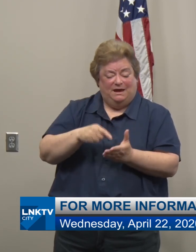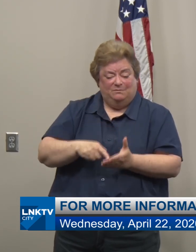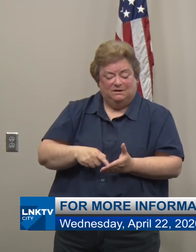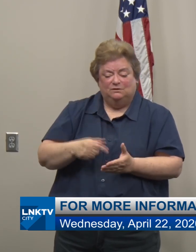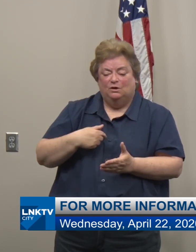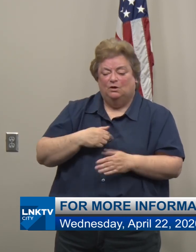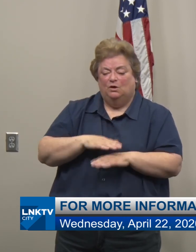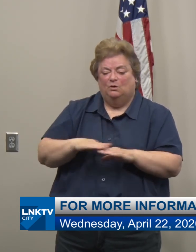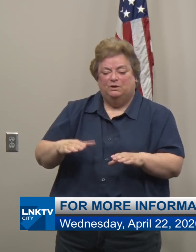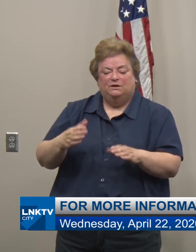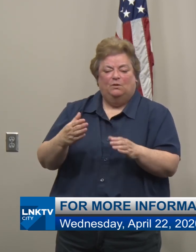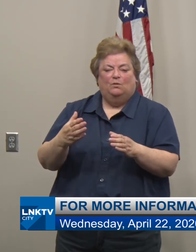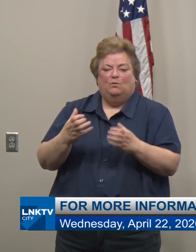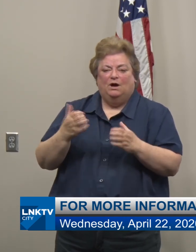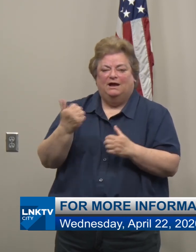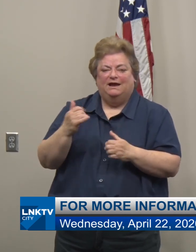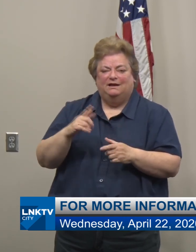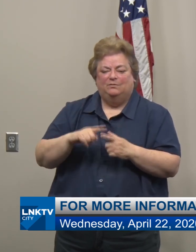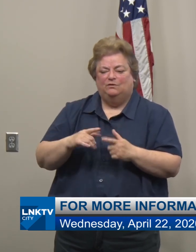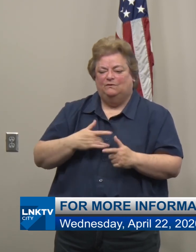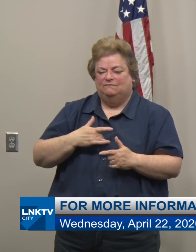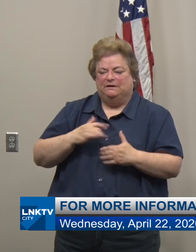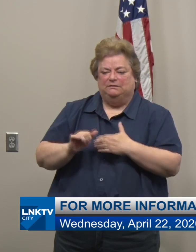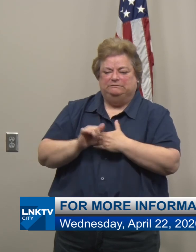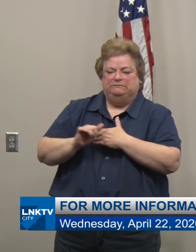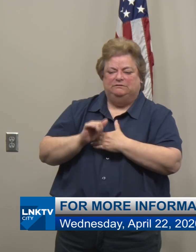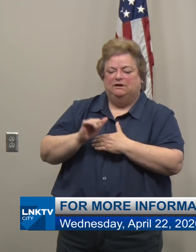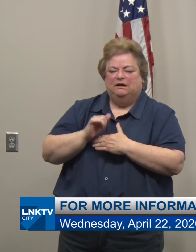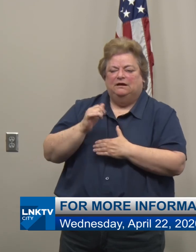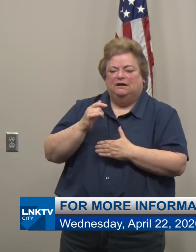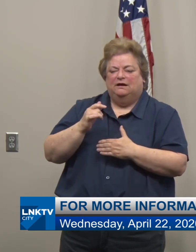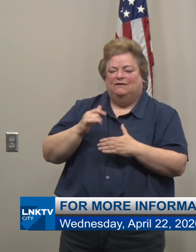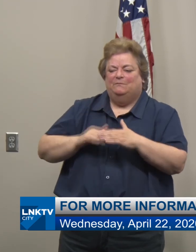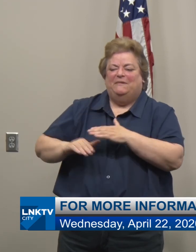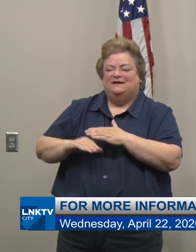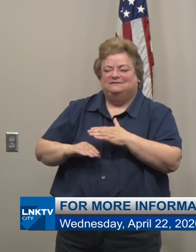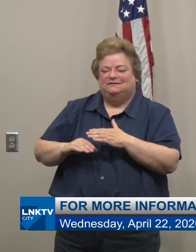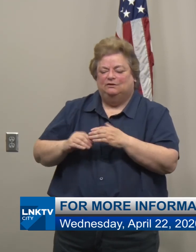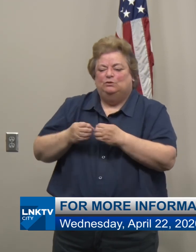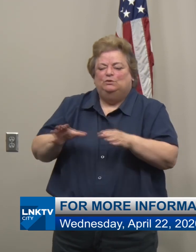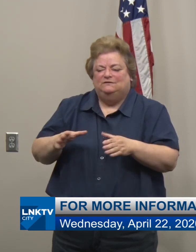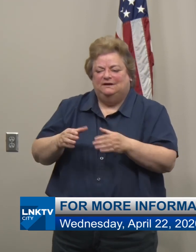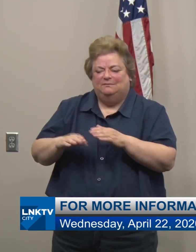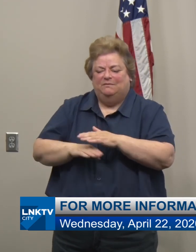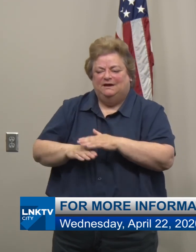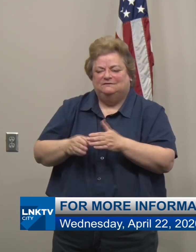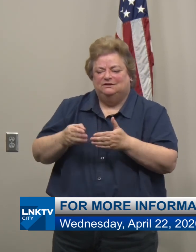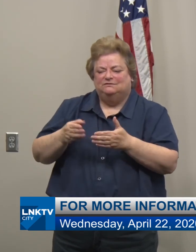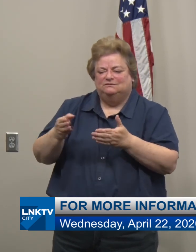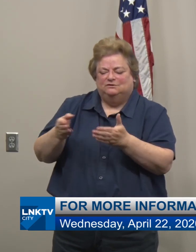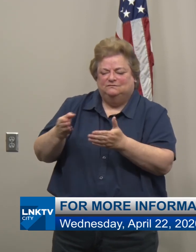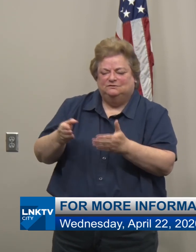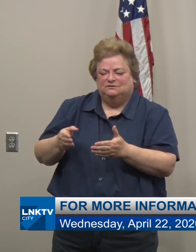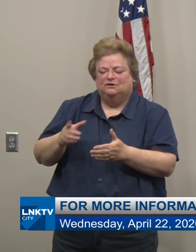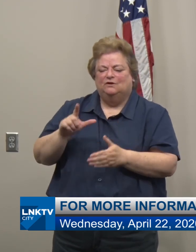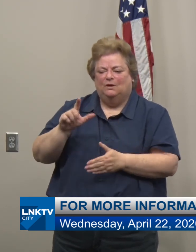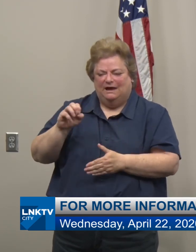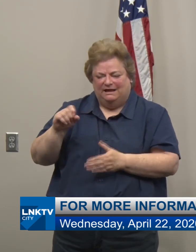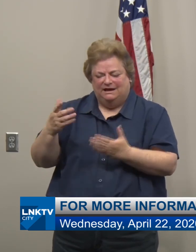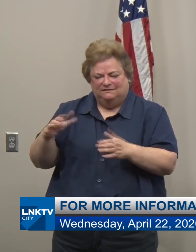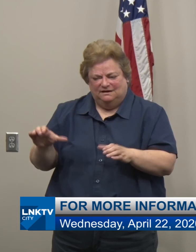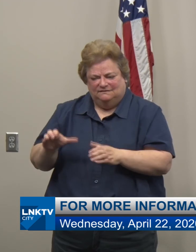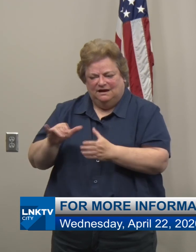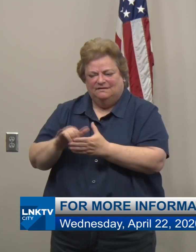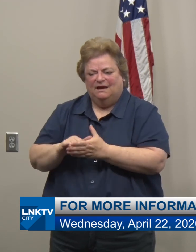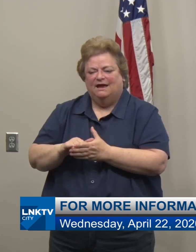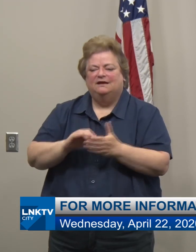anyone to be jeopardized in terms of some of their basic services. So LES has done that, and at the City of Lincoln,